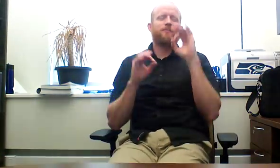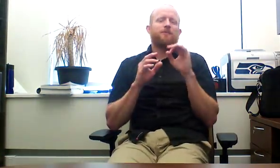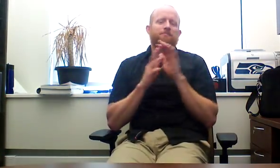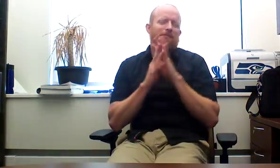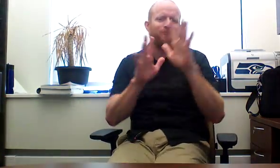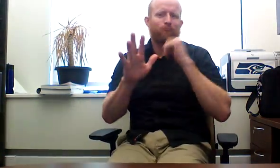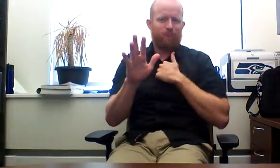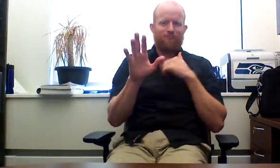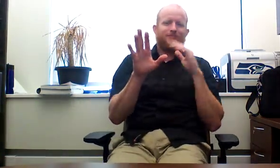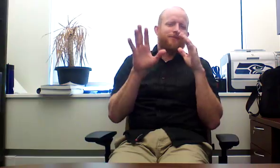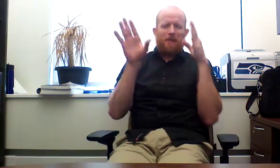Okay.